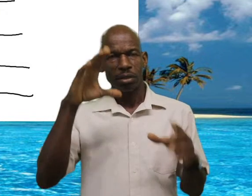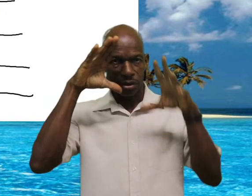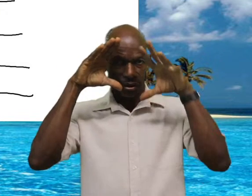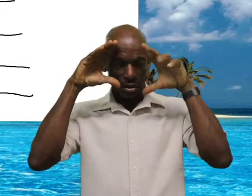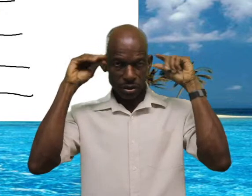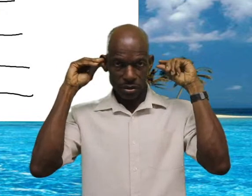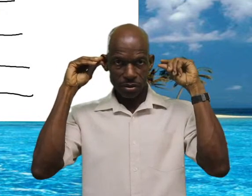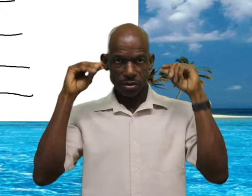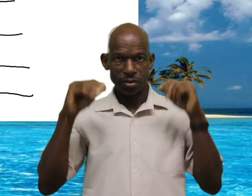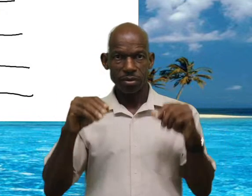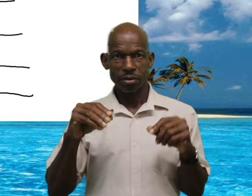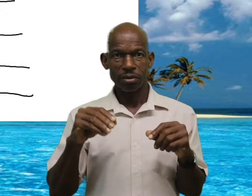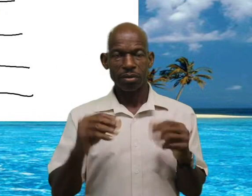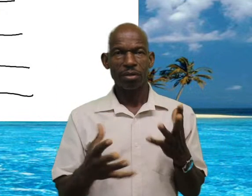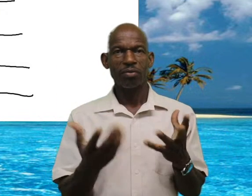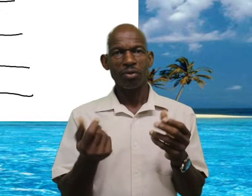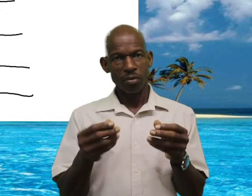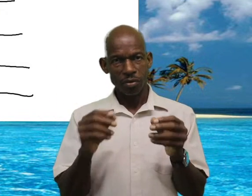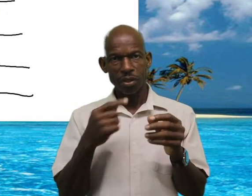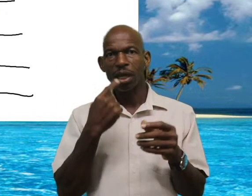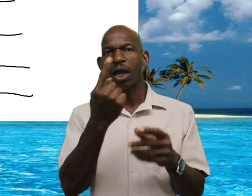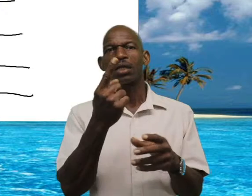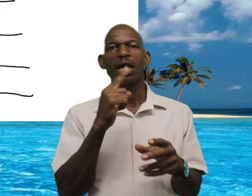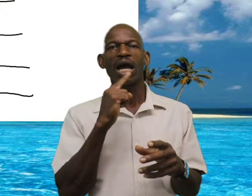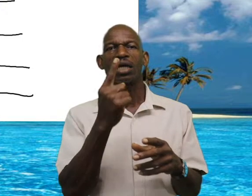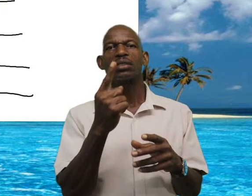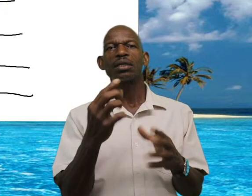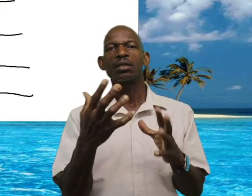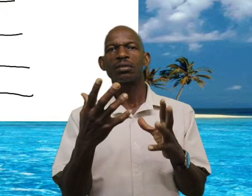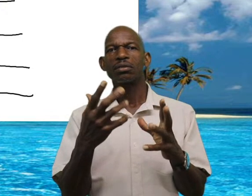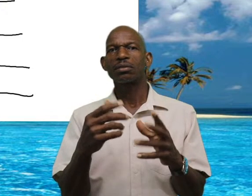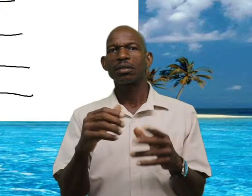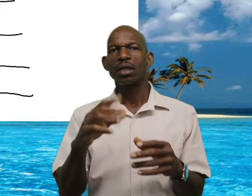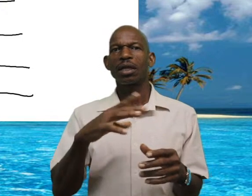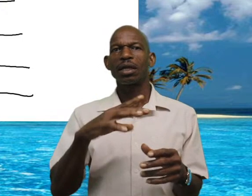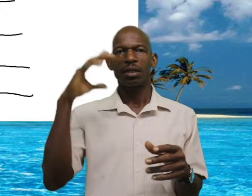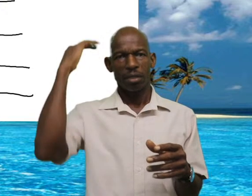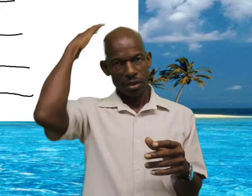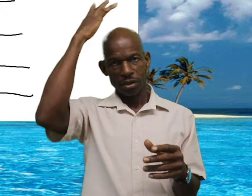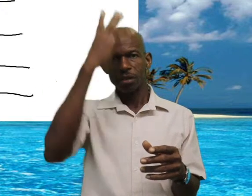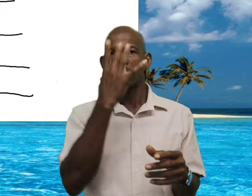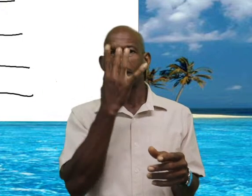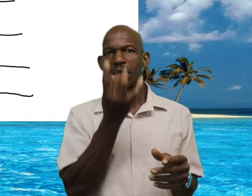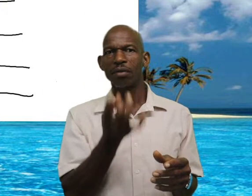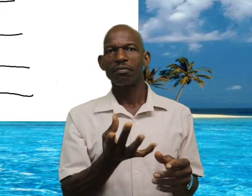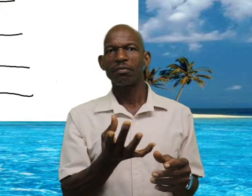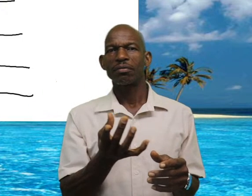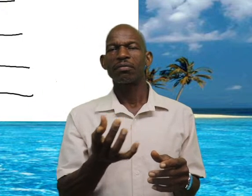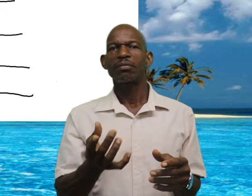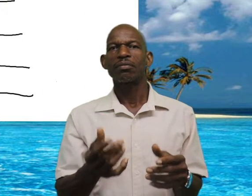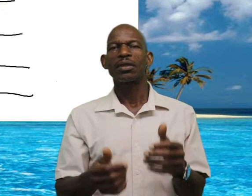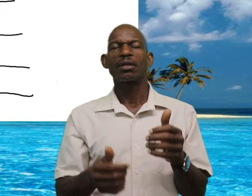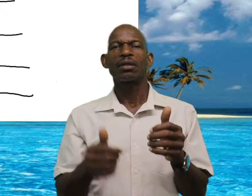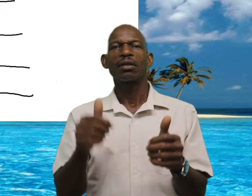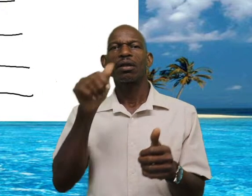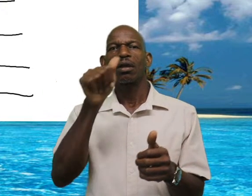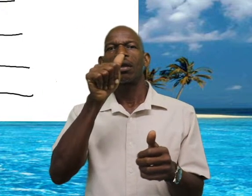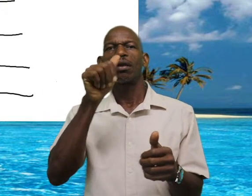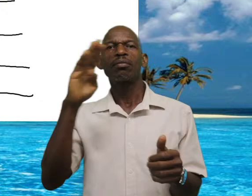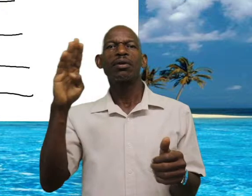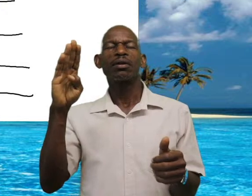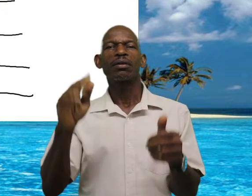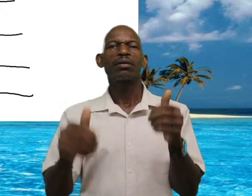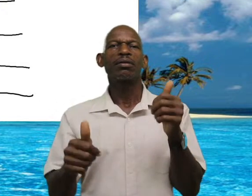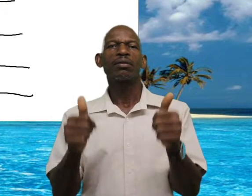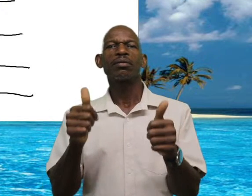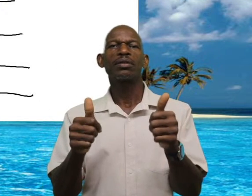wish, you want to contribute to the answer, and I seen Cliff Samuel. All right, so A or B for number 7.